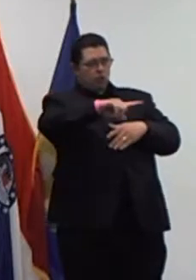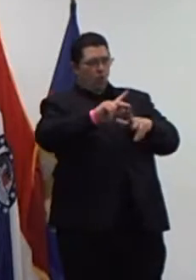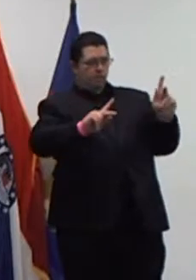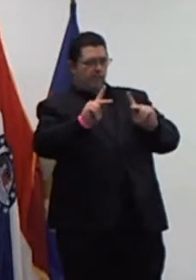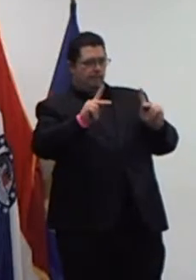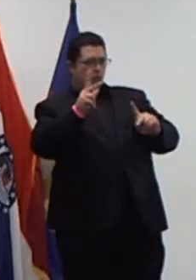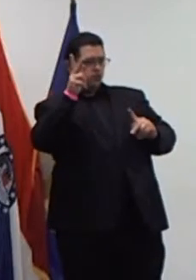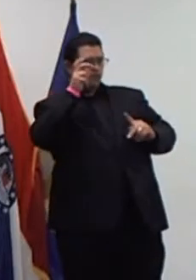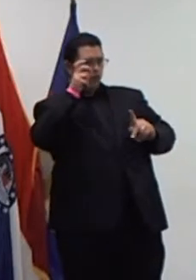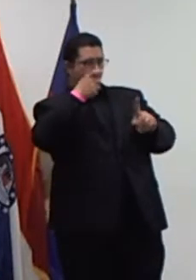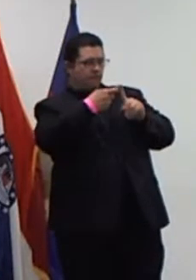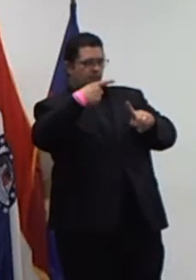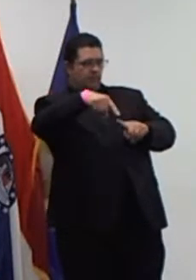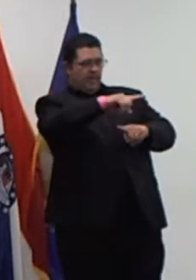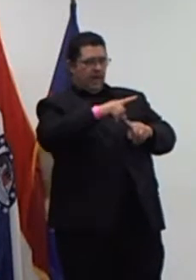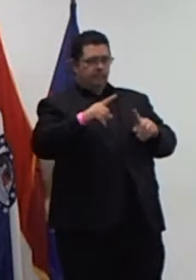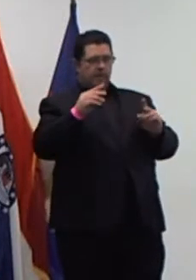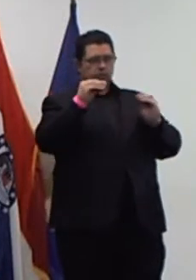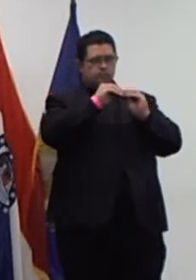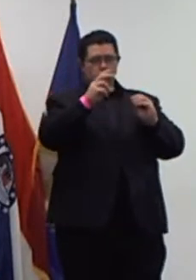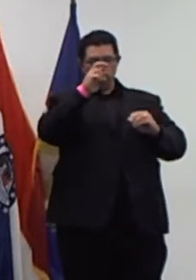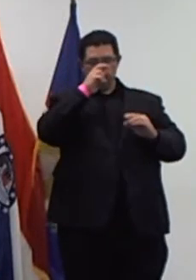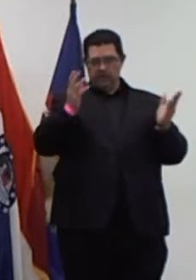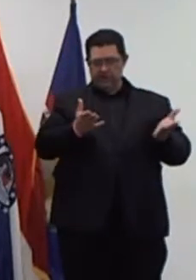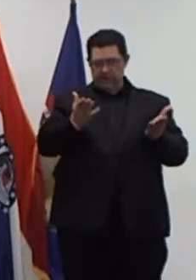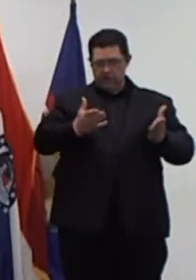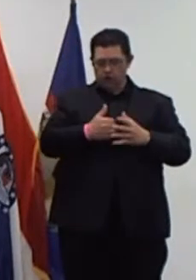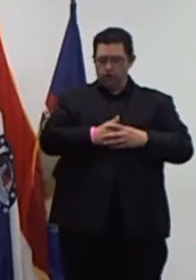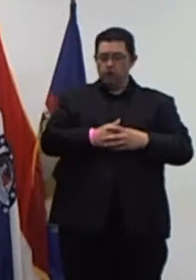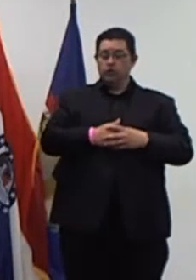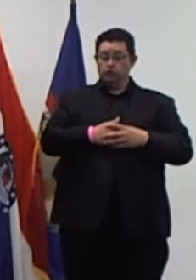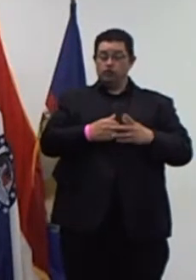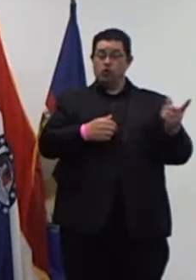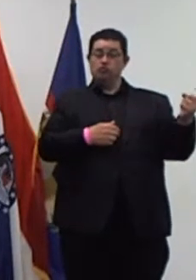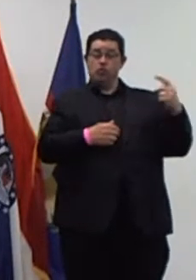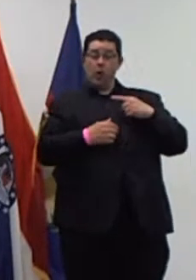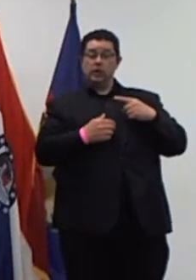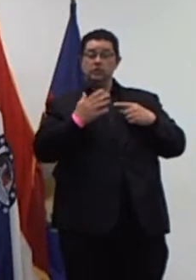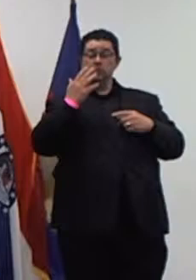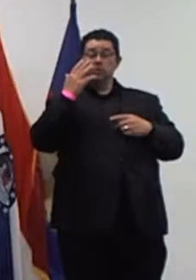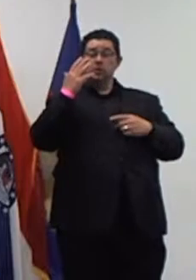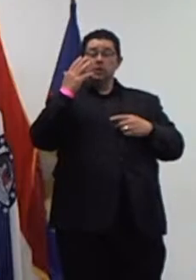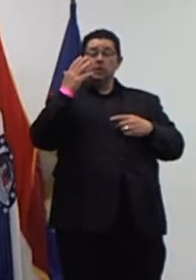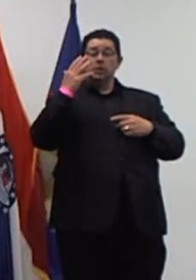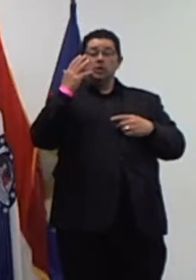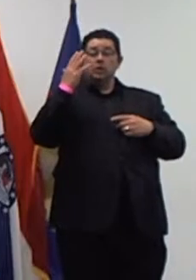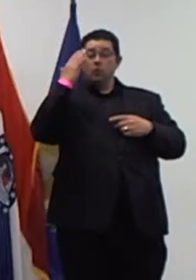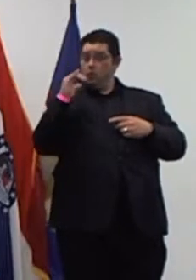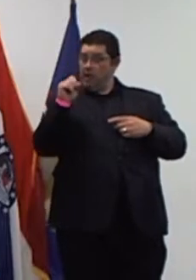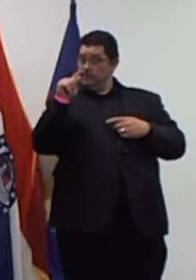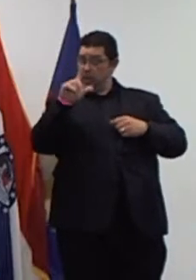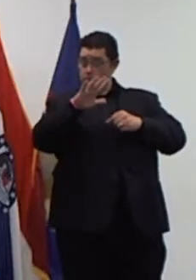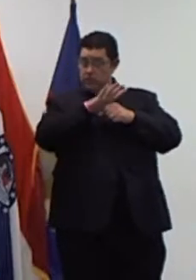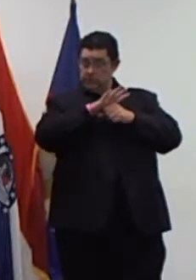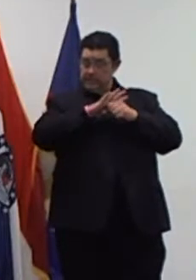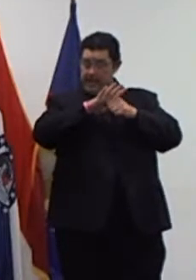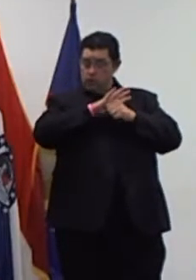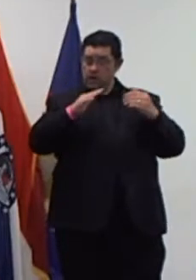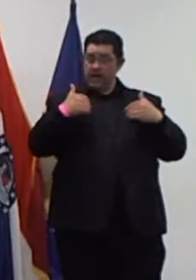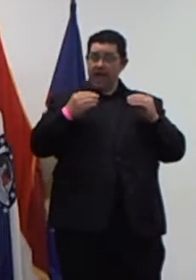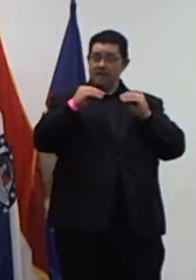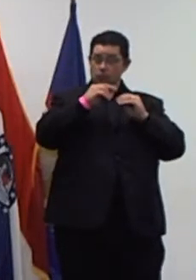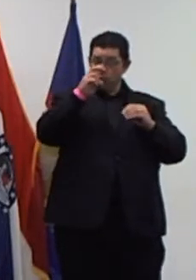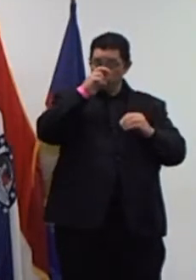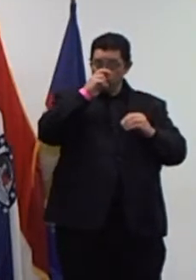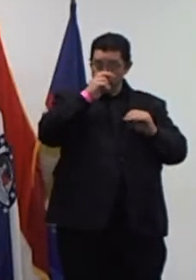council meeting who are upset that it's more strict than the state standard? So the question is, why is the state, why does St. Louis County have a more strict